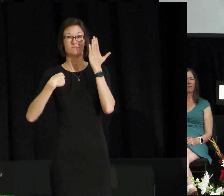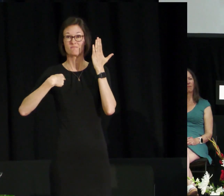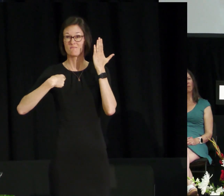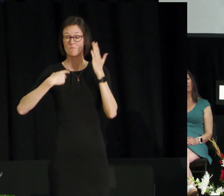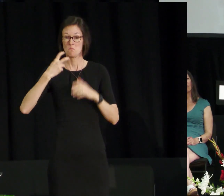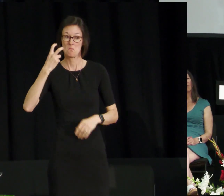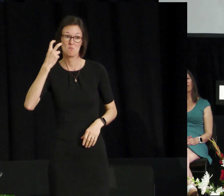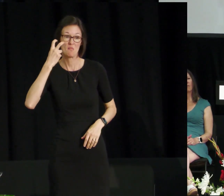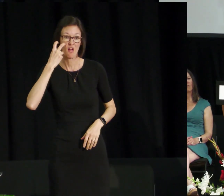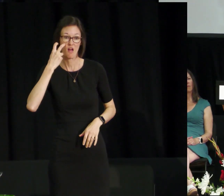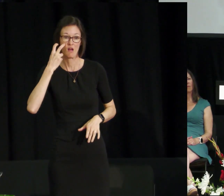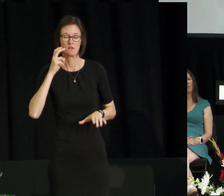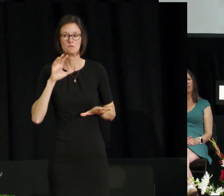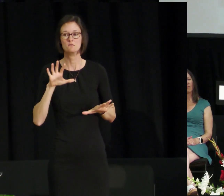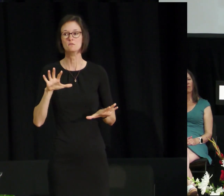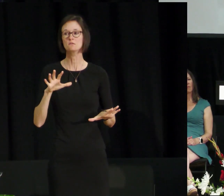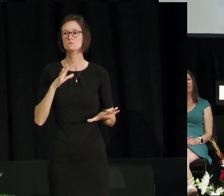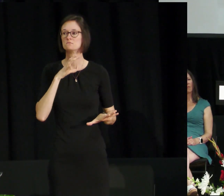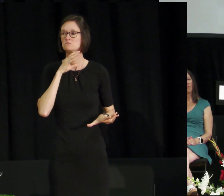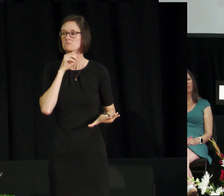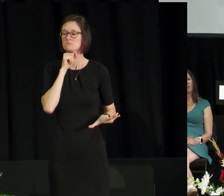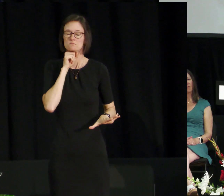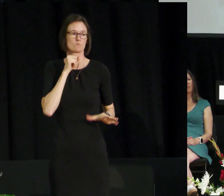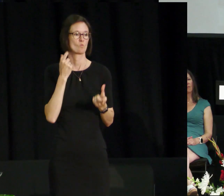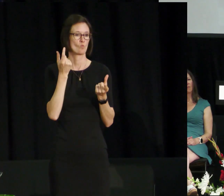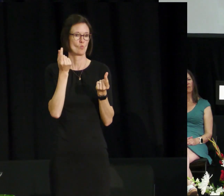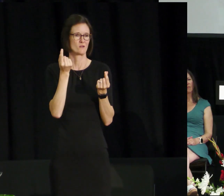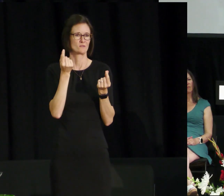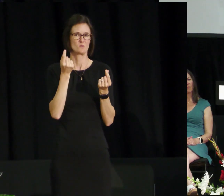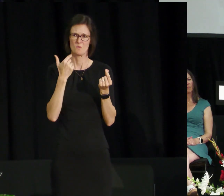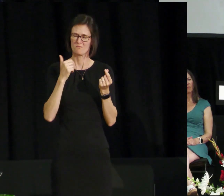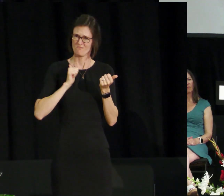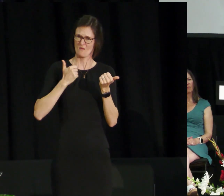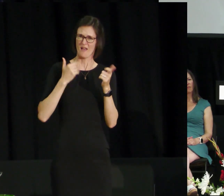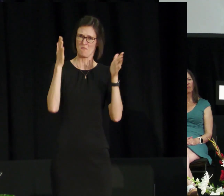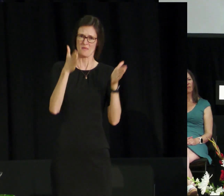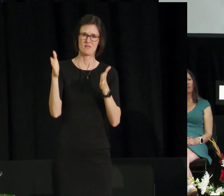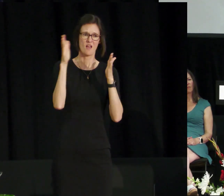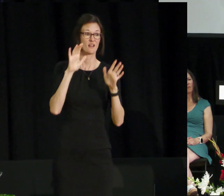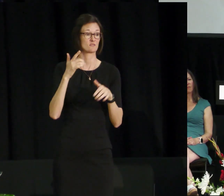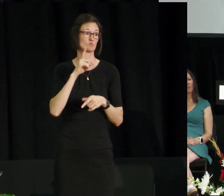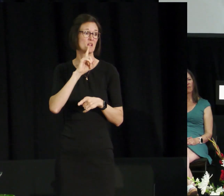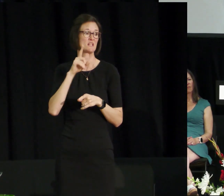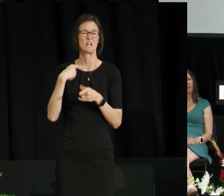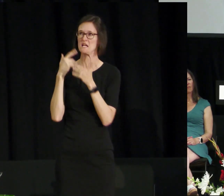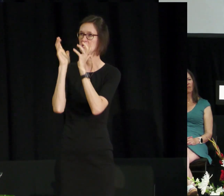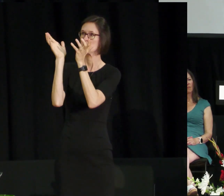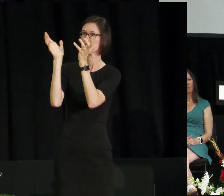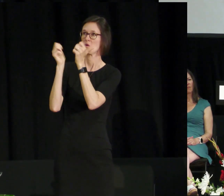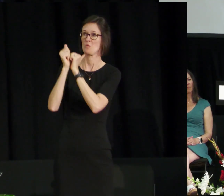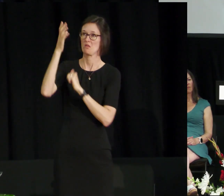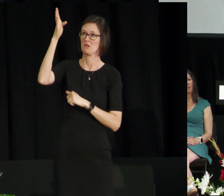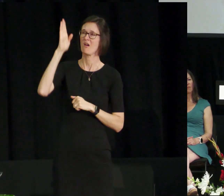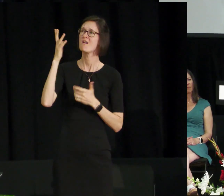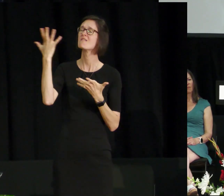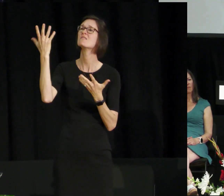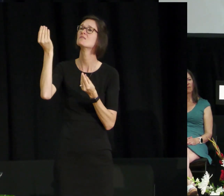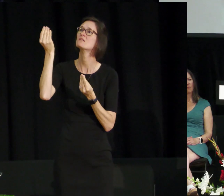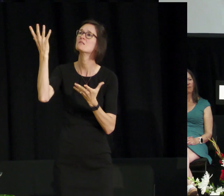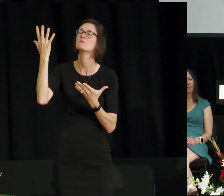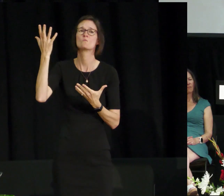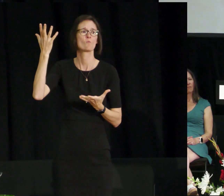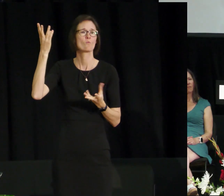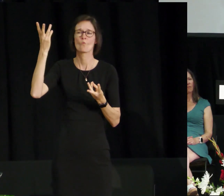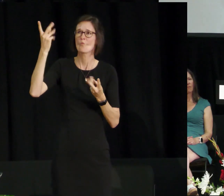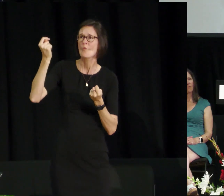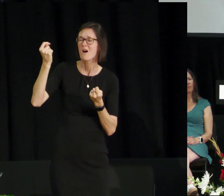had plans And I kind of talked to God And said What the heck I worked really hard And this is You know This